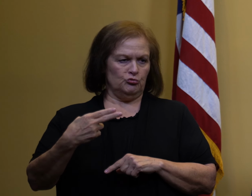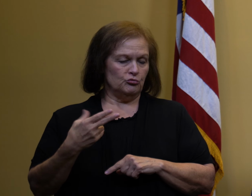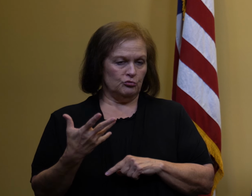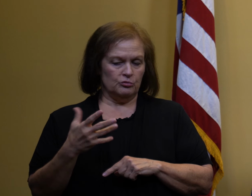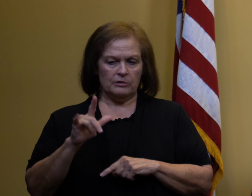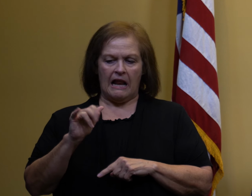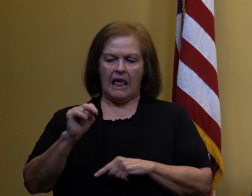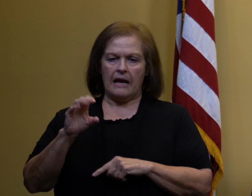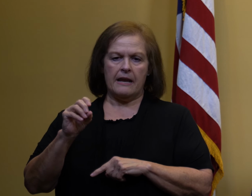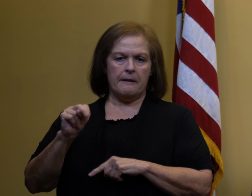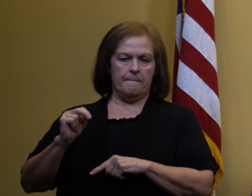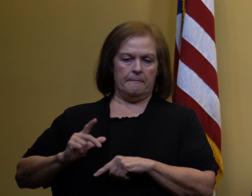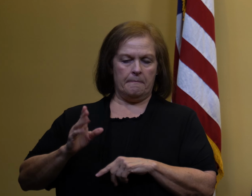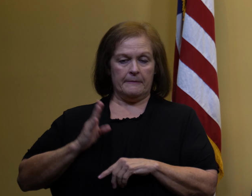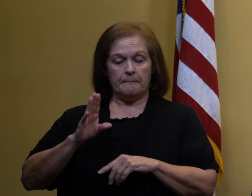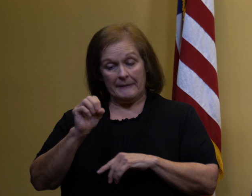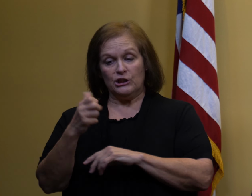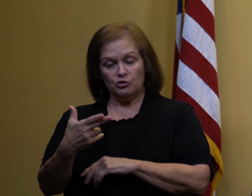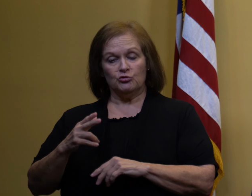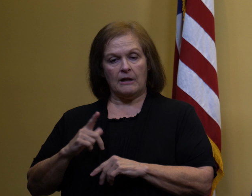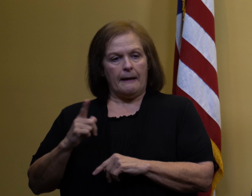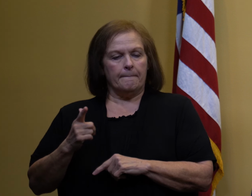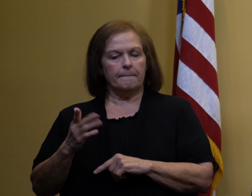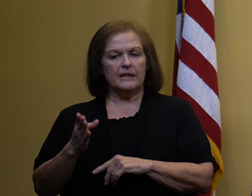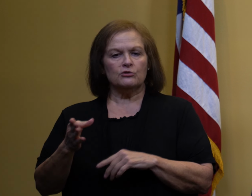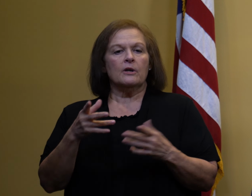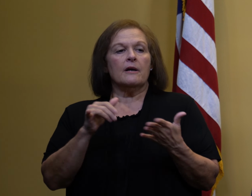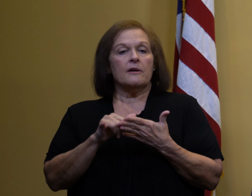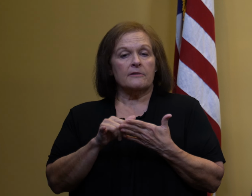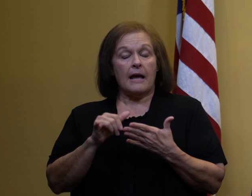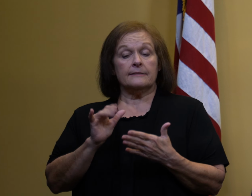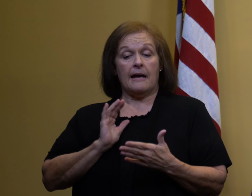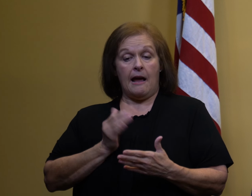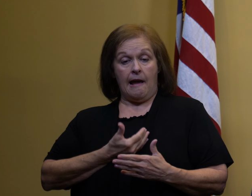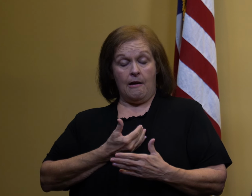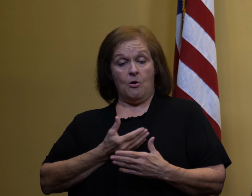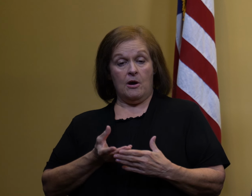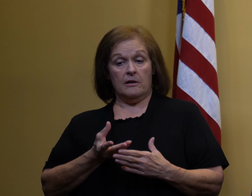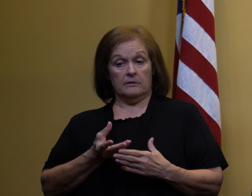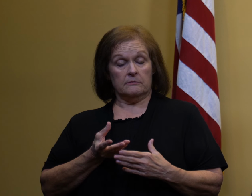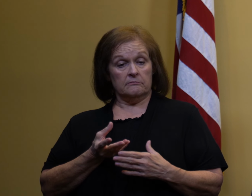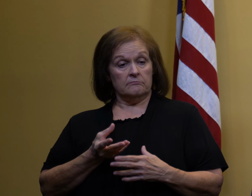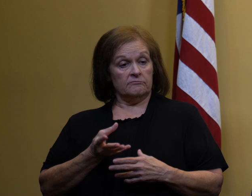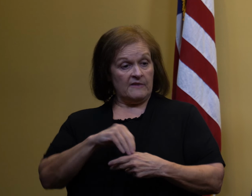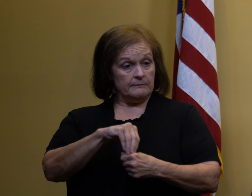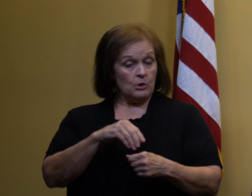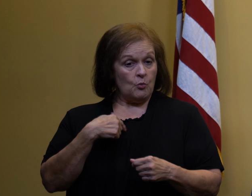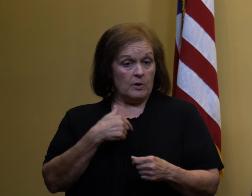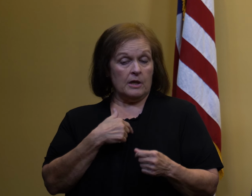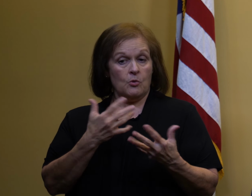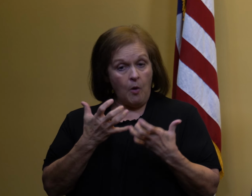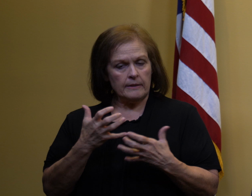We have been talking about Lincoln Beach relative to not only our investments in it, to make sure that we bring